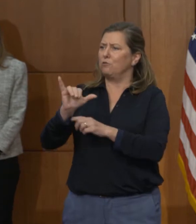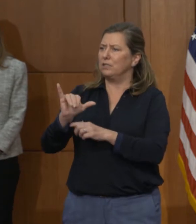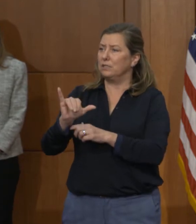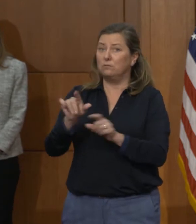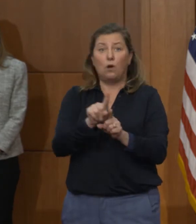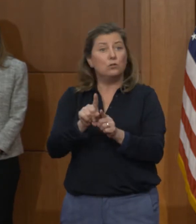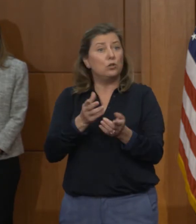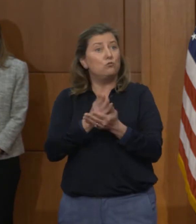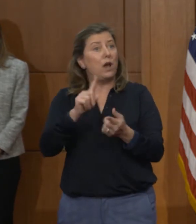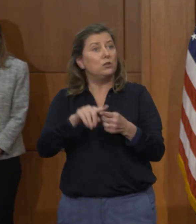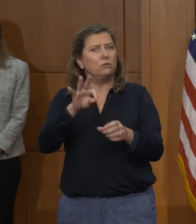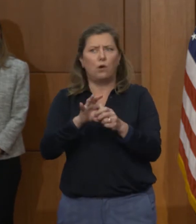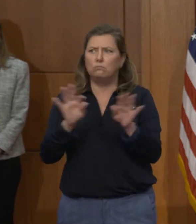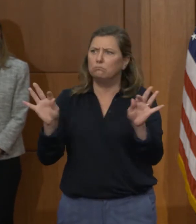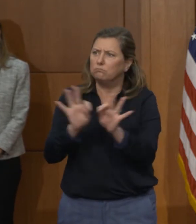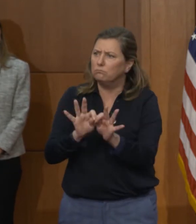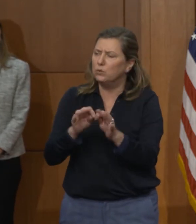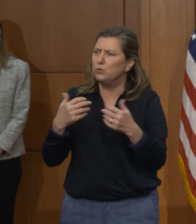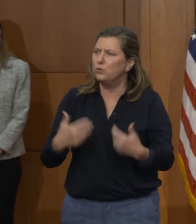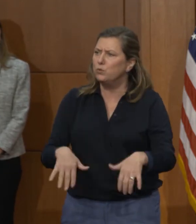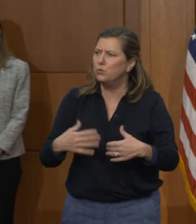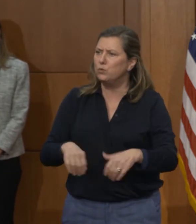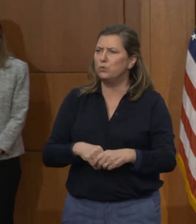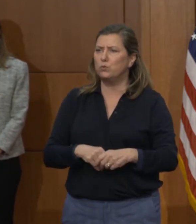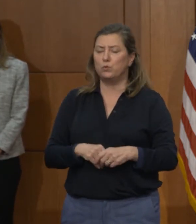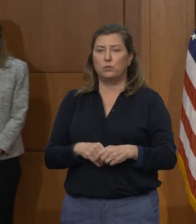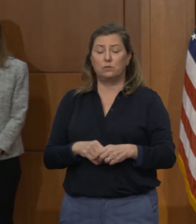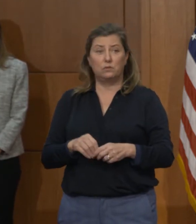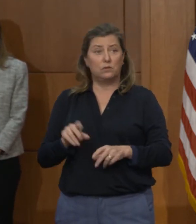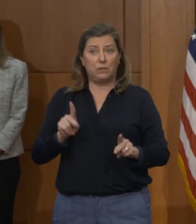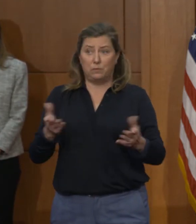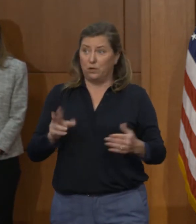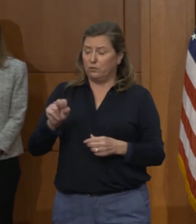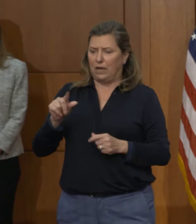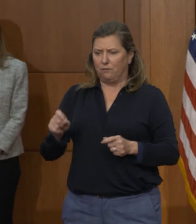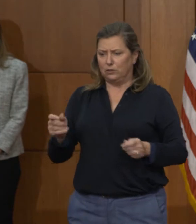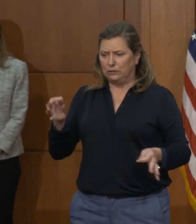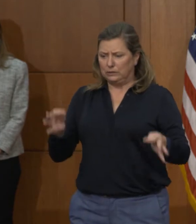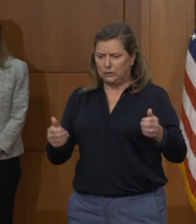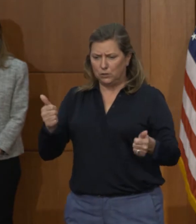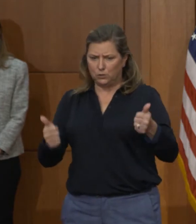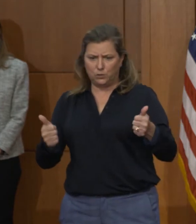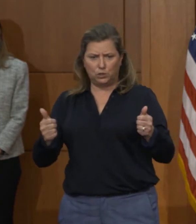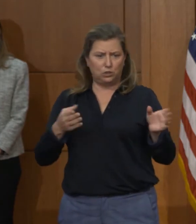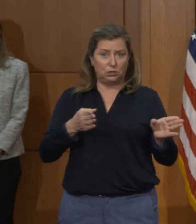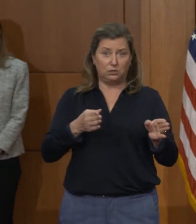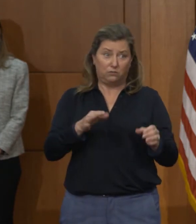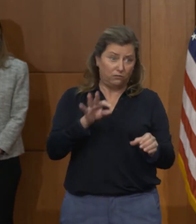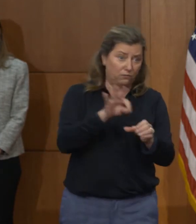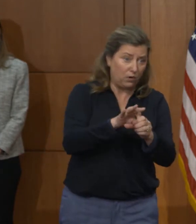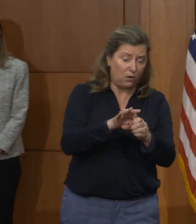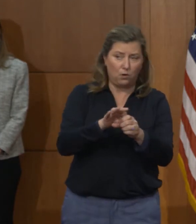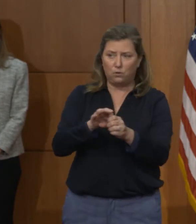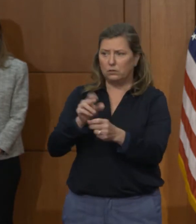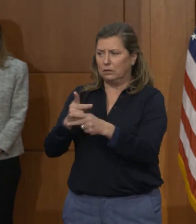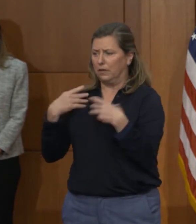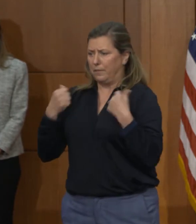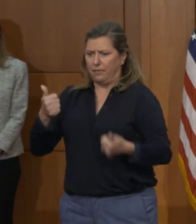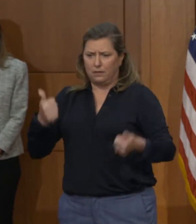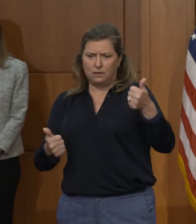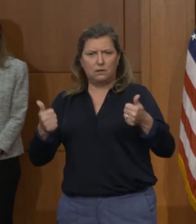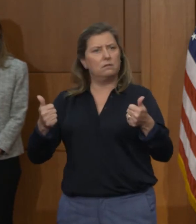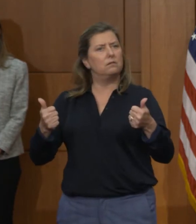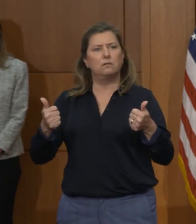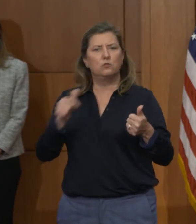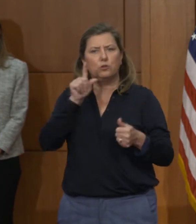vote. Virginians should not have to choose between their ballot and their health. The last thing that